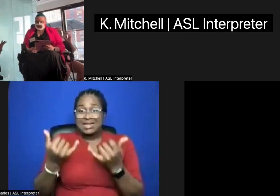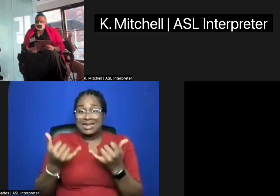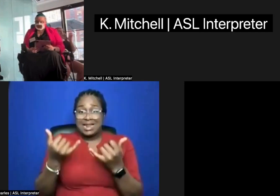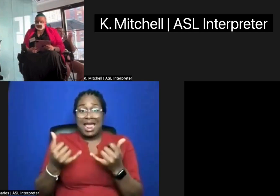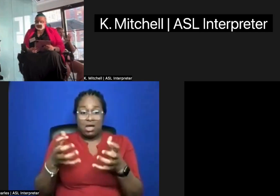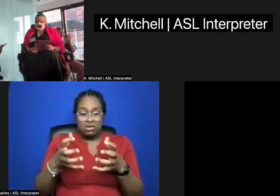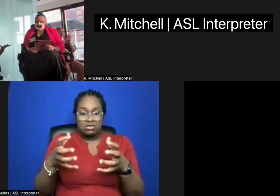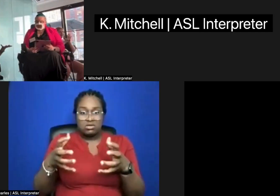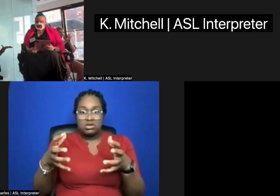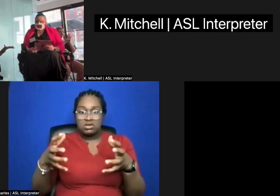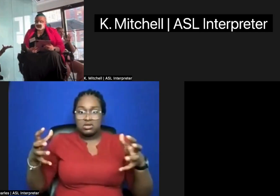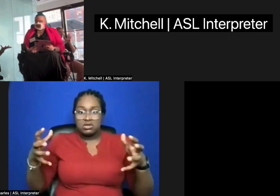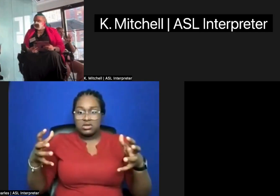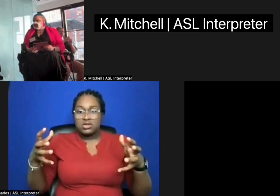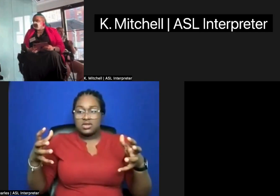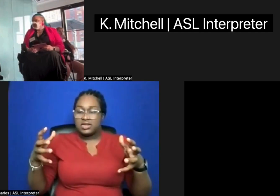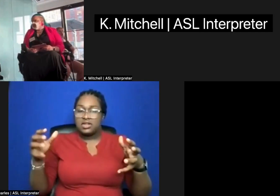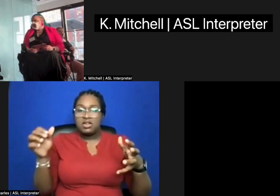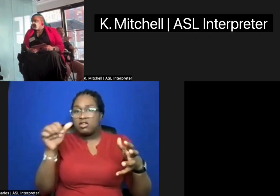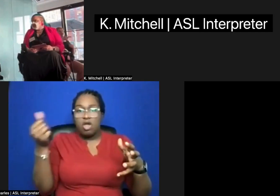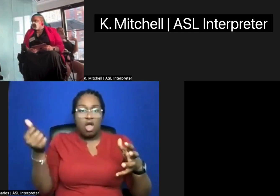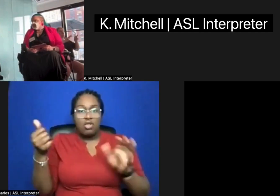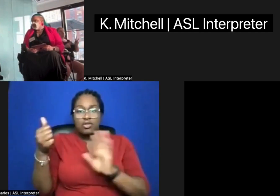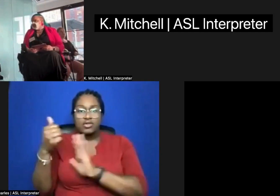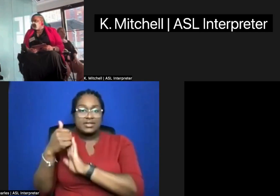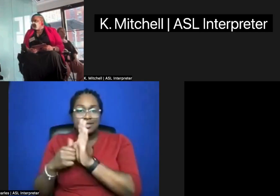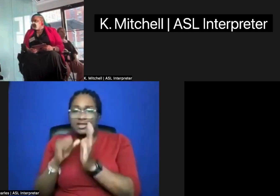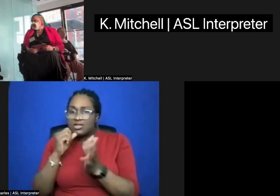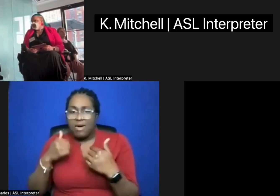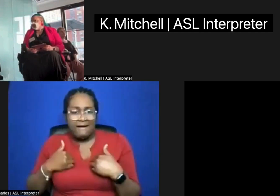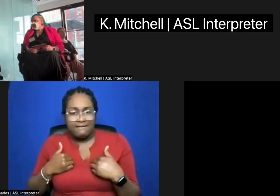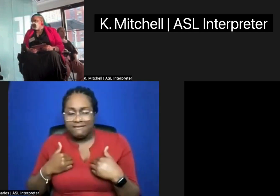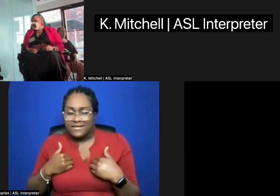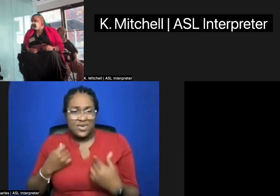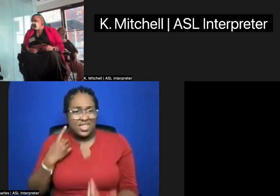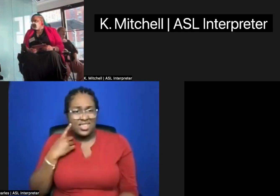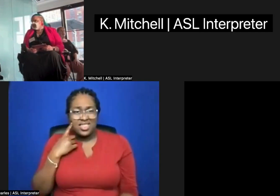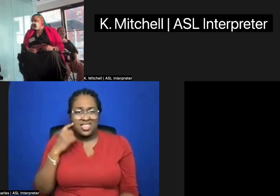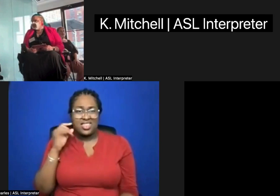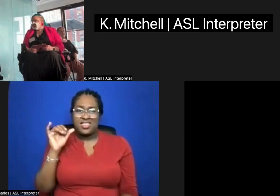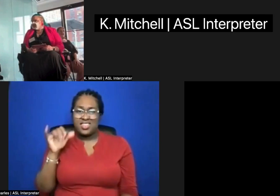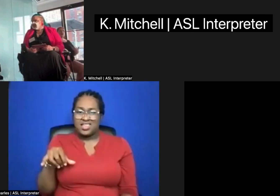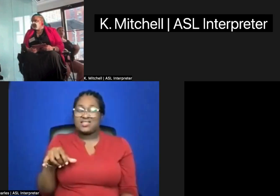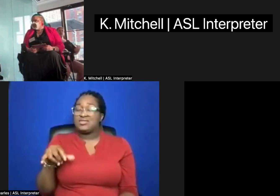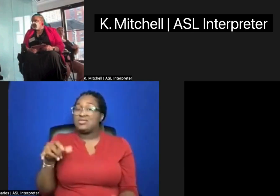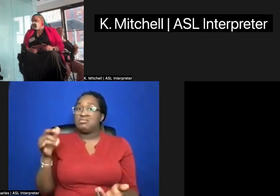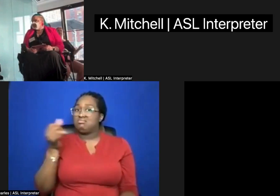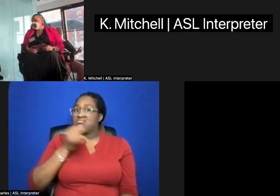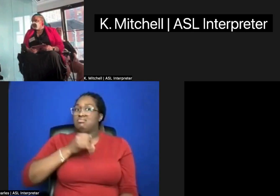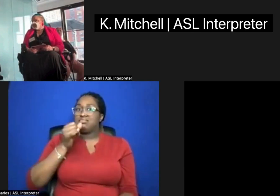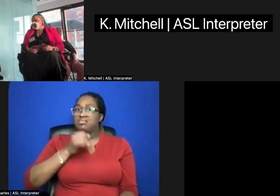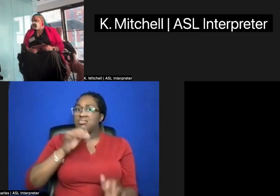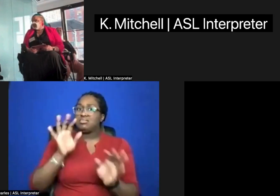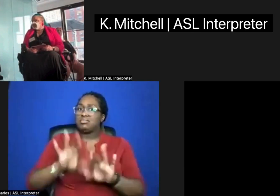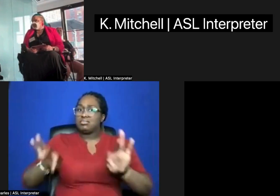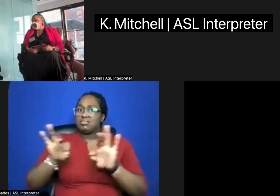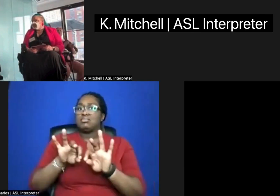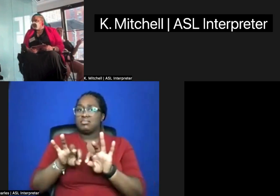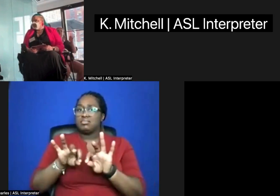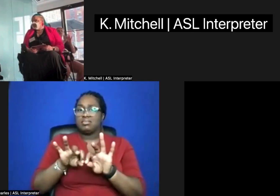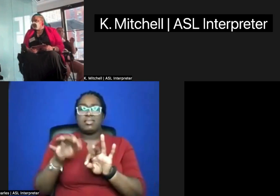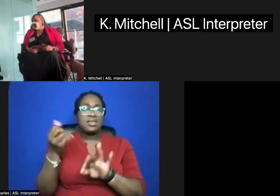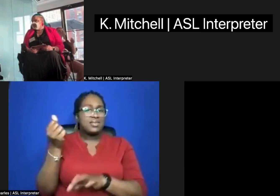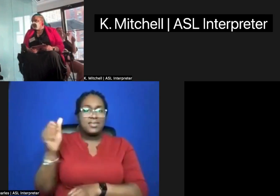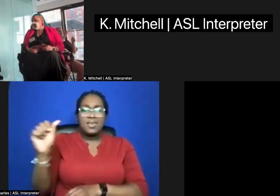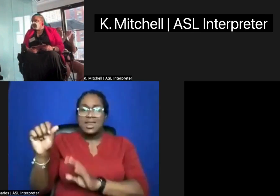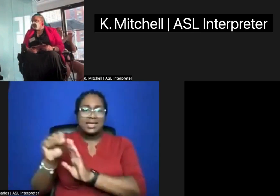have this avenue. And I really think that that is major. And any state that